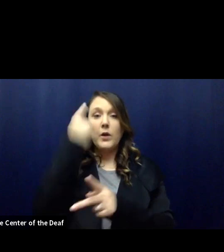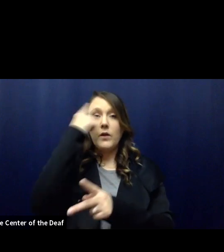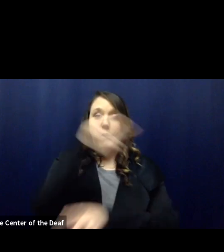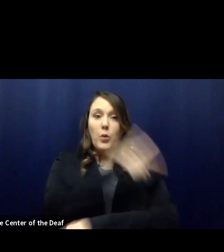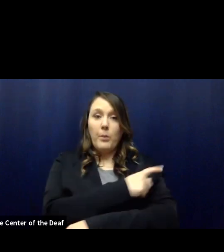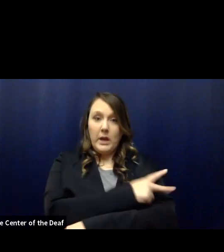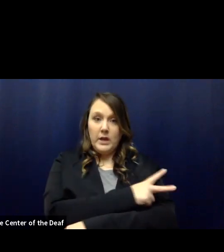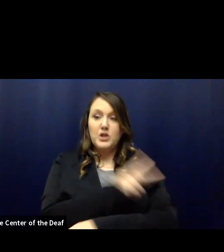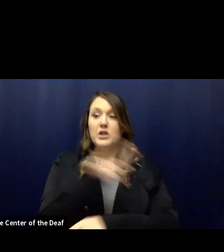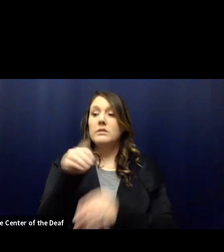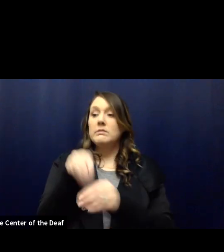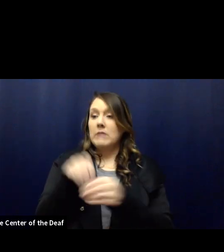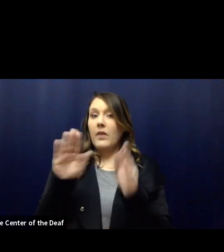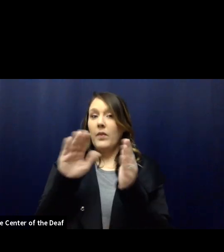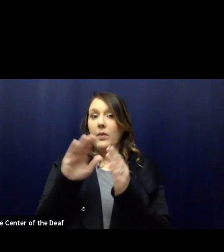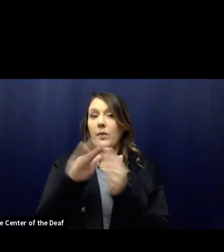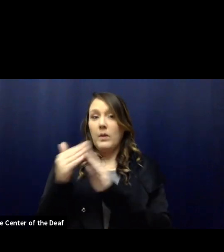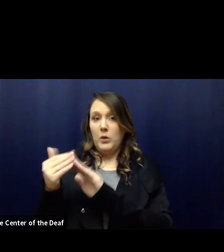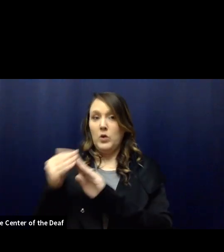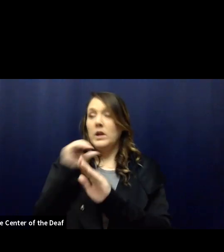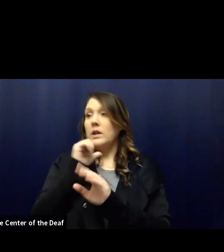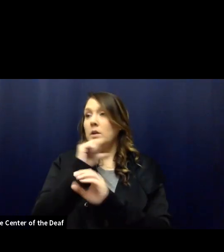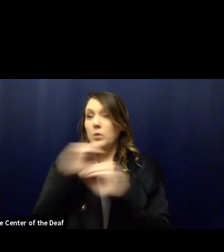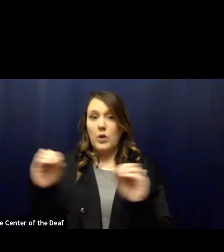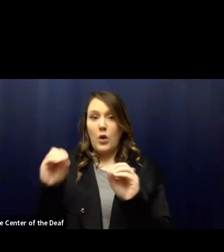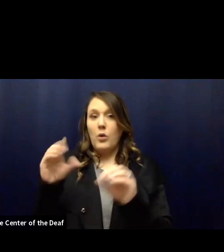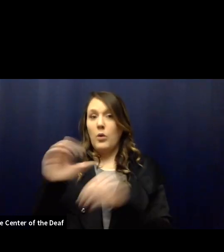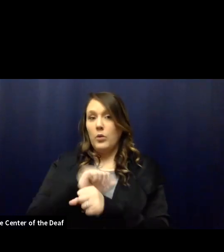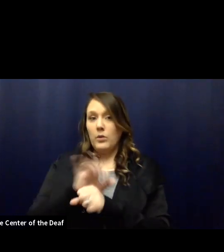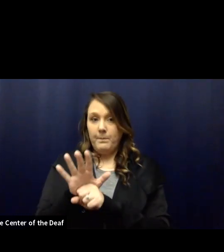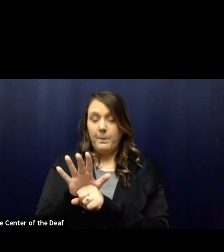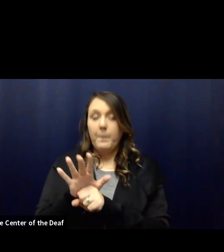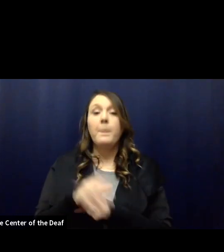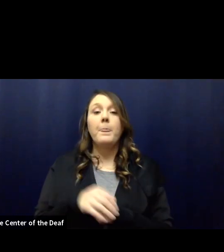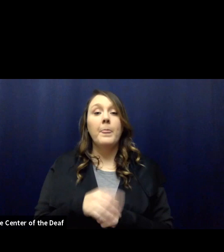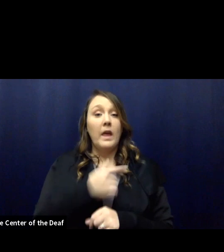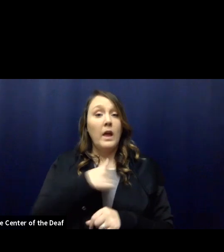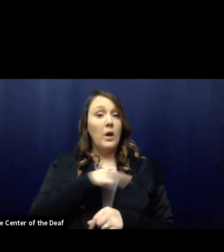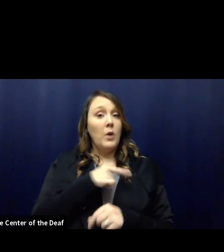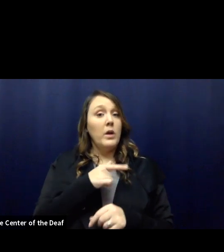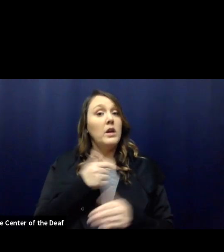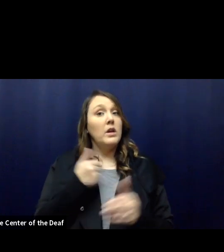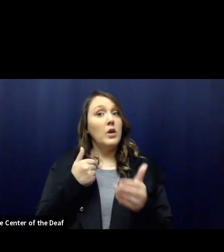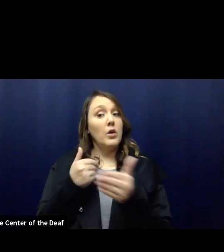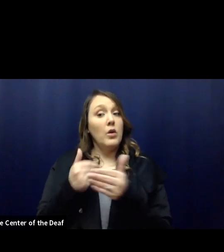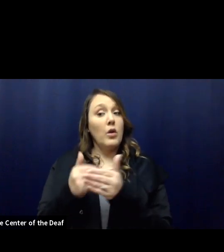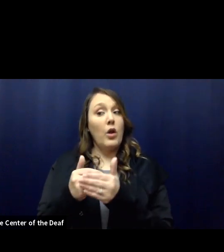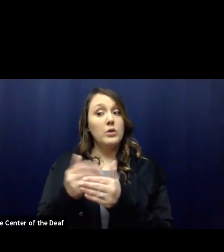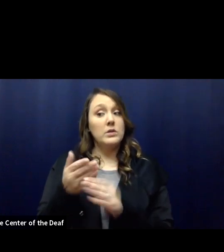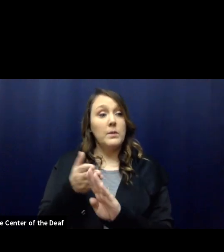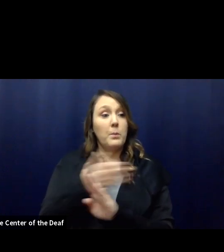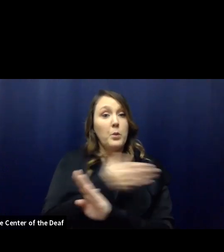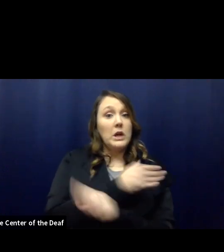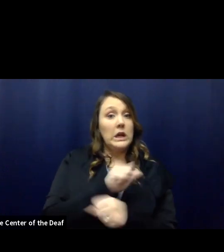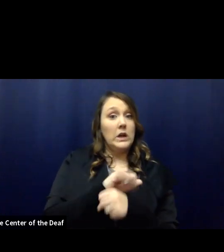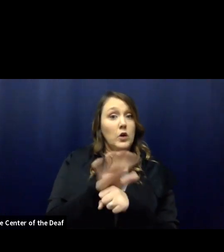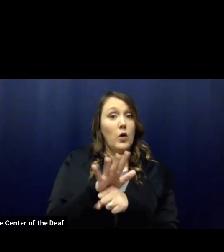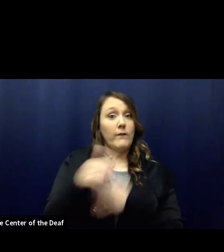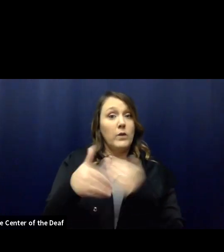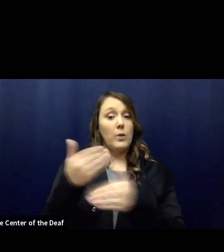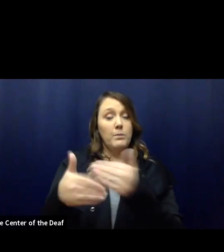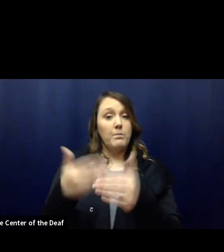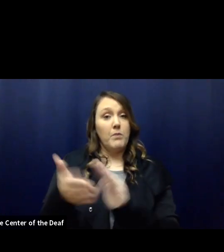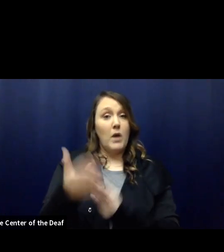not related to COVID. Having said that, we are at near pre-COVID levels of operations. And so our hospitals are at